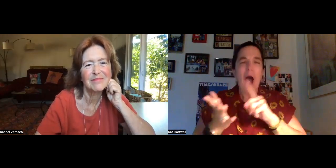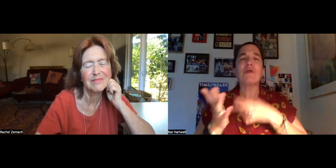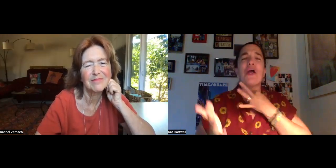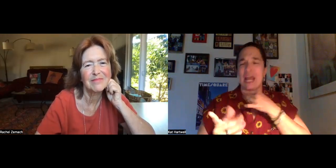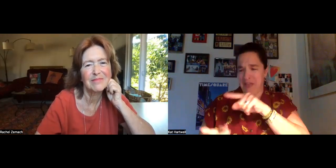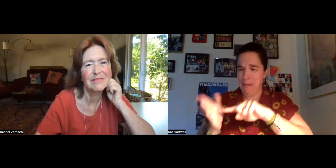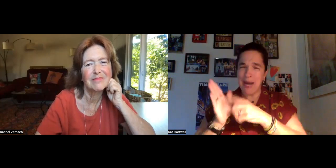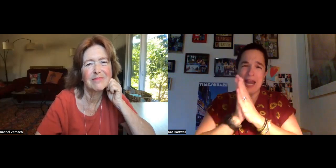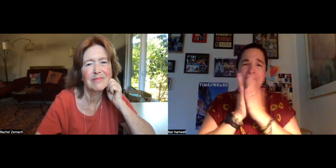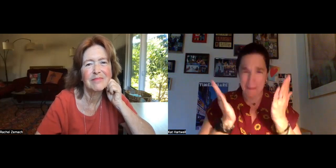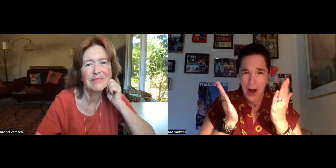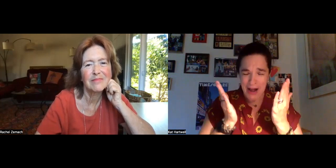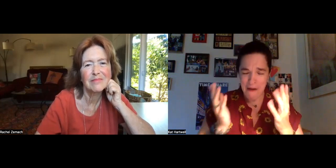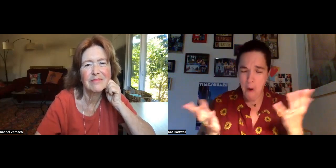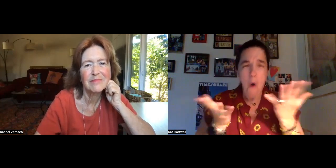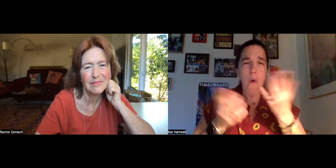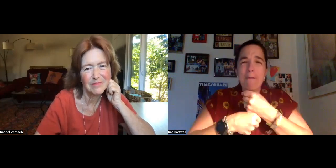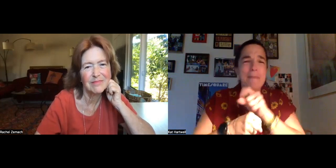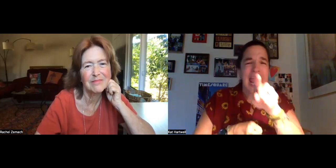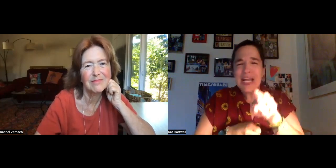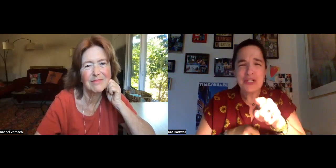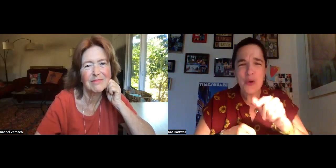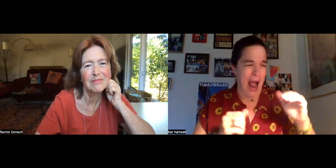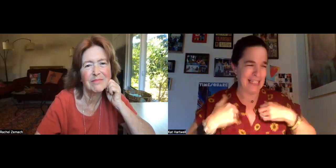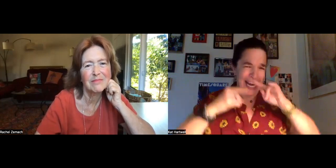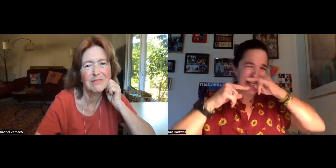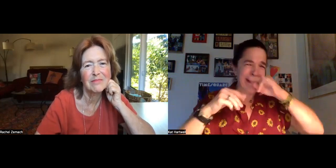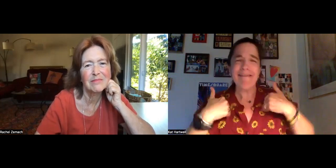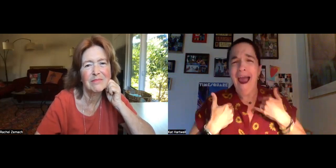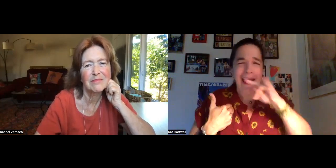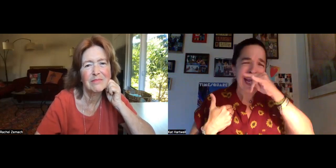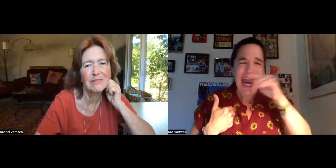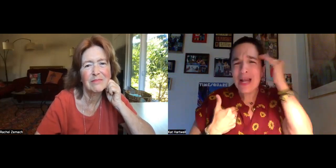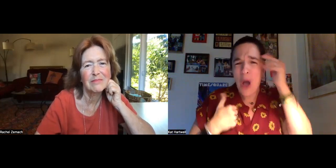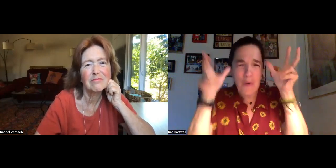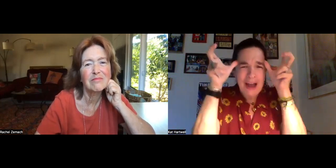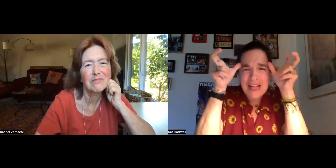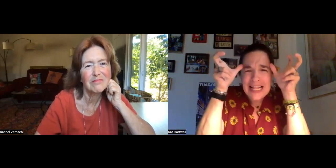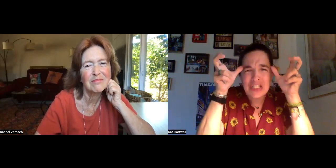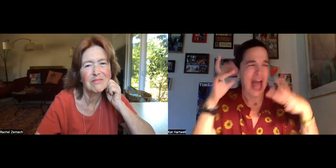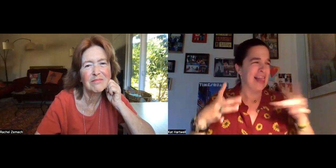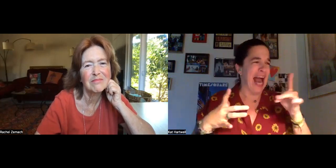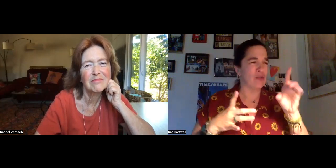I'm curious, the beginning of the book, what made you act like young kid, you know, devilish, like to